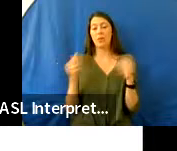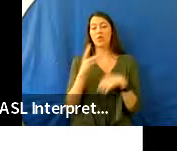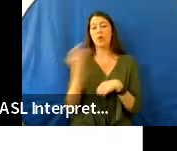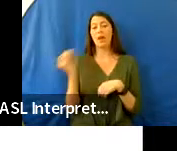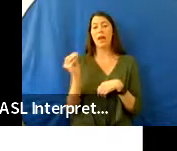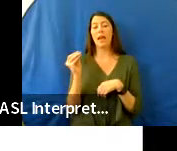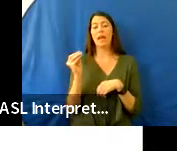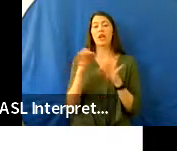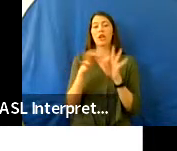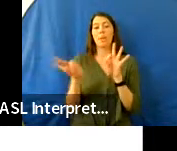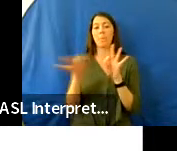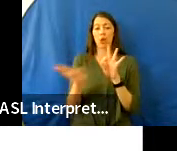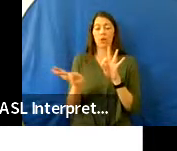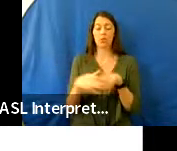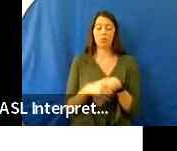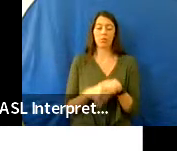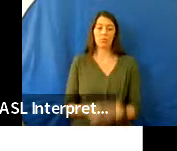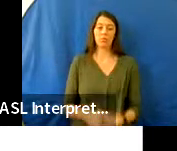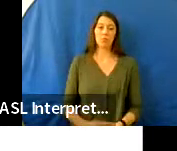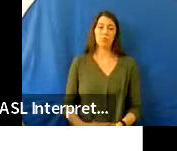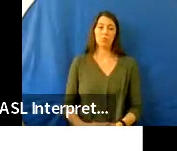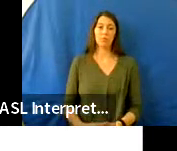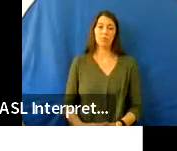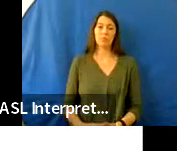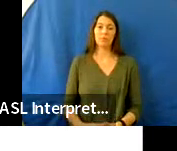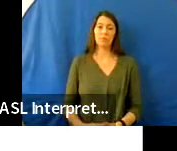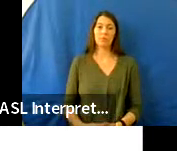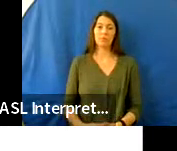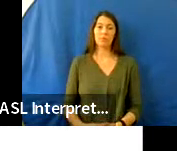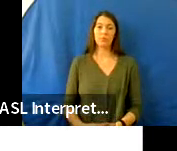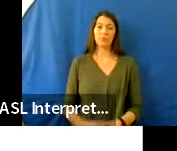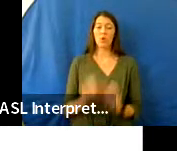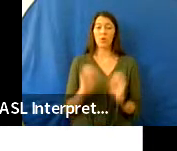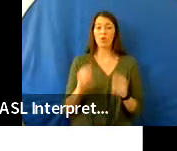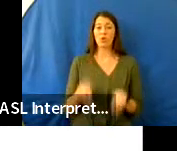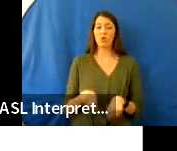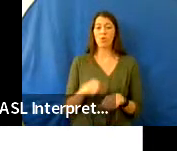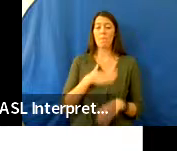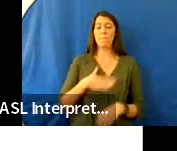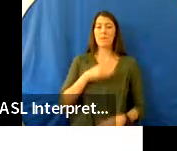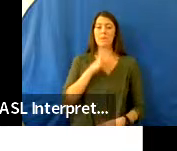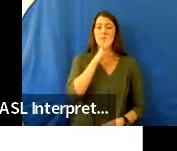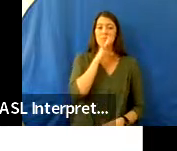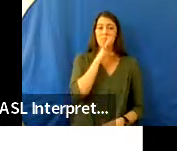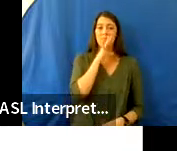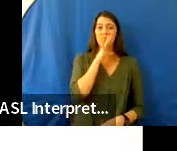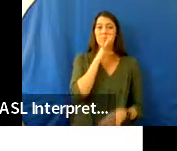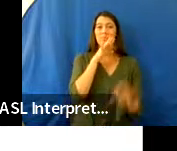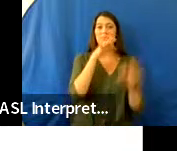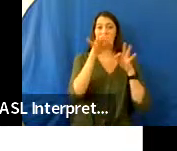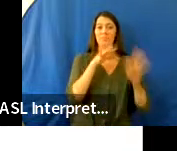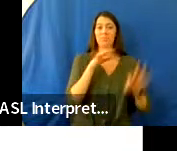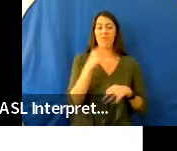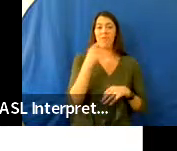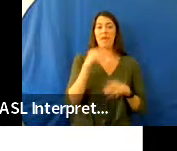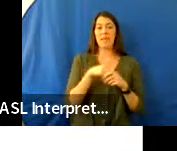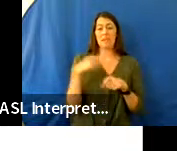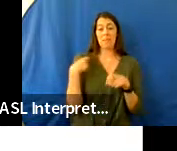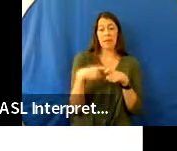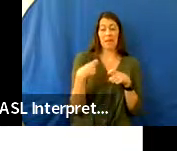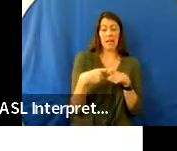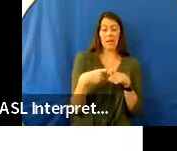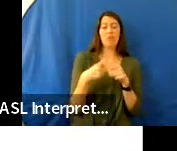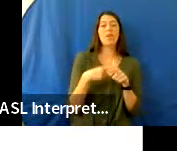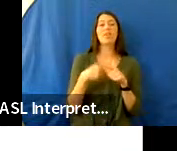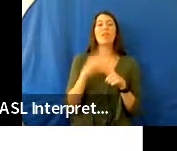captioning. If perhaps you could just repeat the instructions in Spanish, then I will turn on interpretation, please.